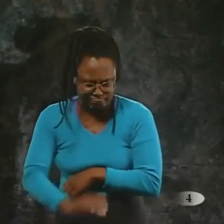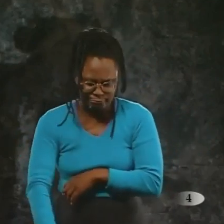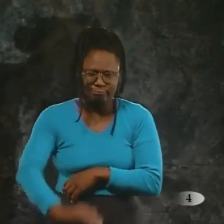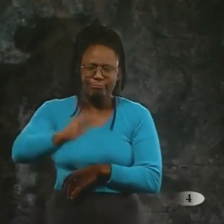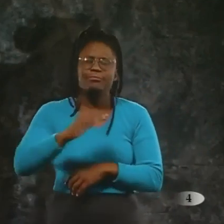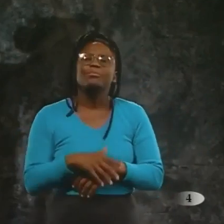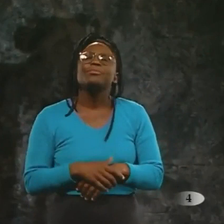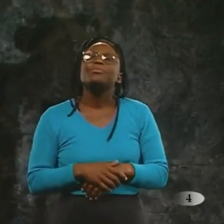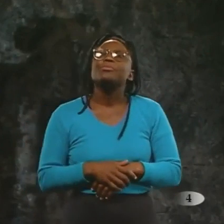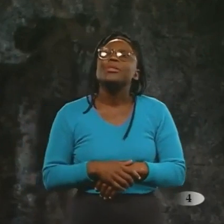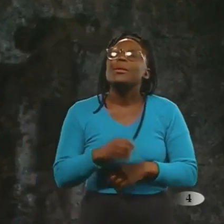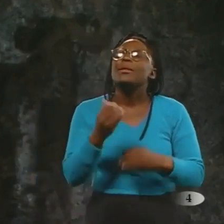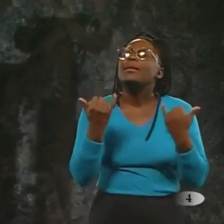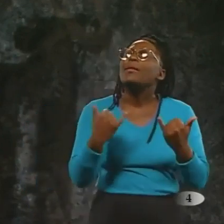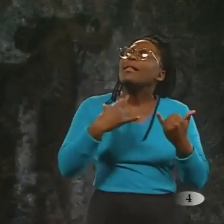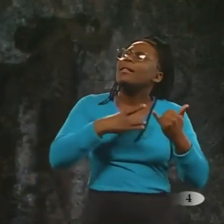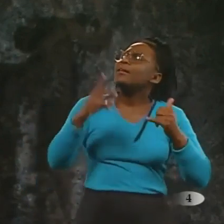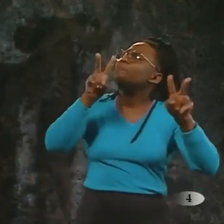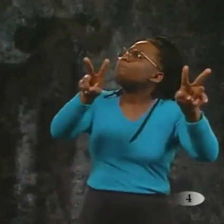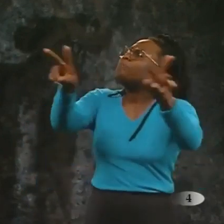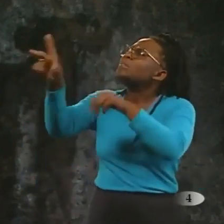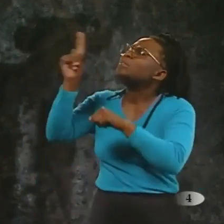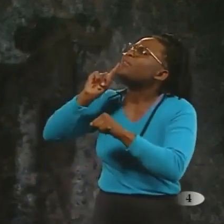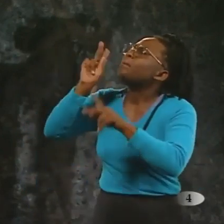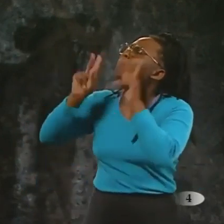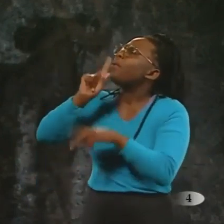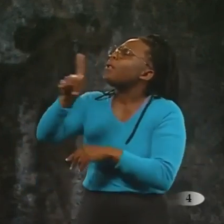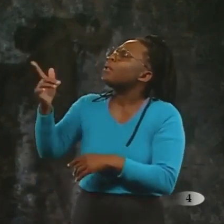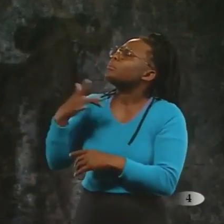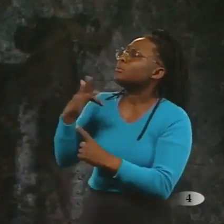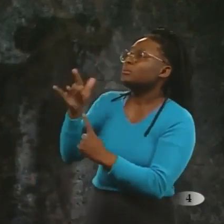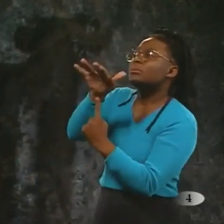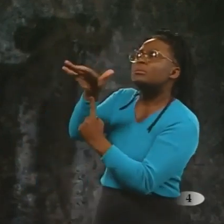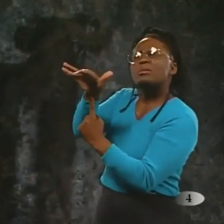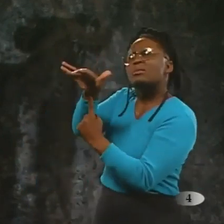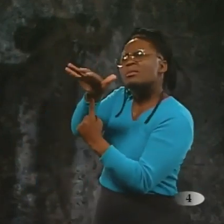So that's what it looks like when deaf children learn how to learn fingerspelling early.